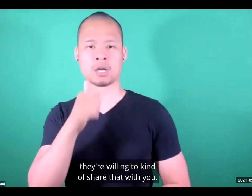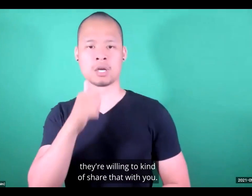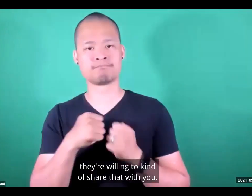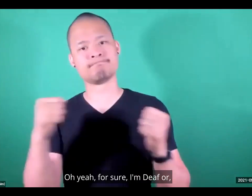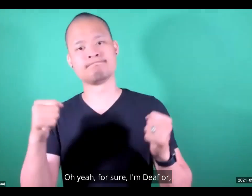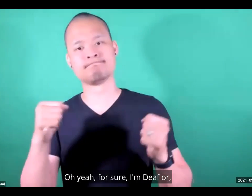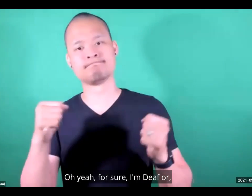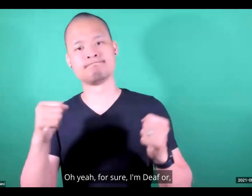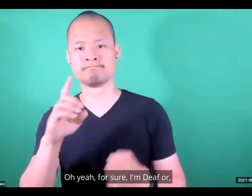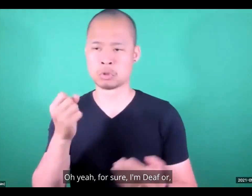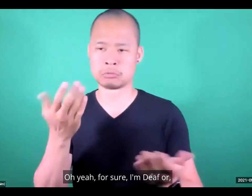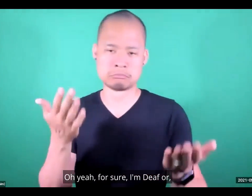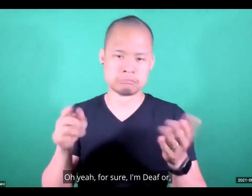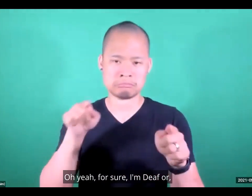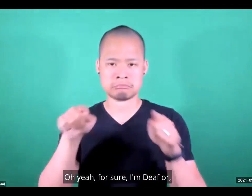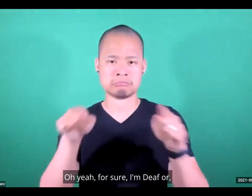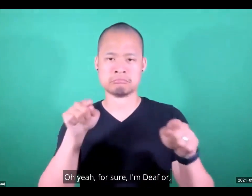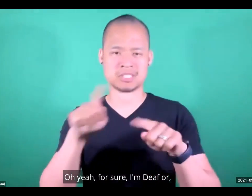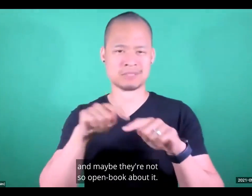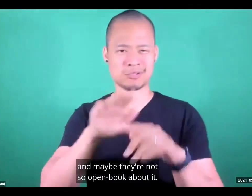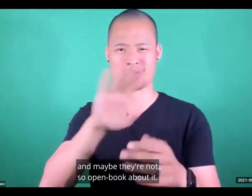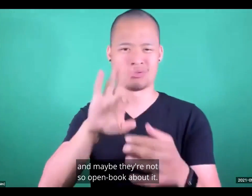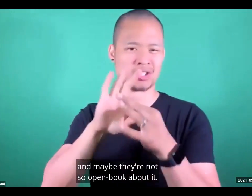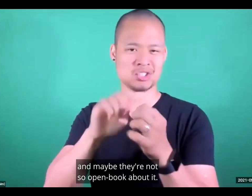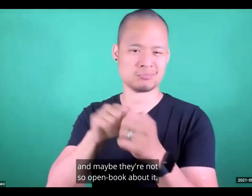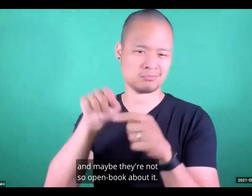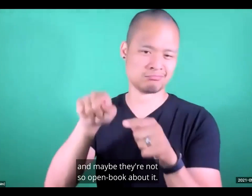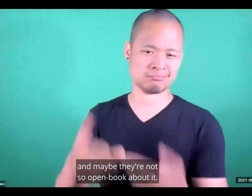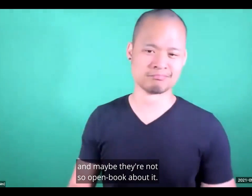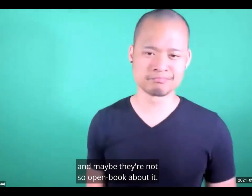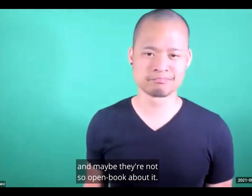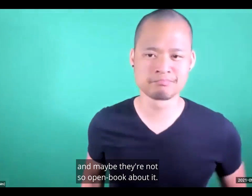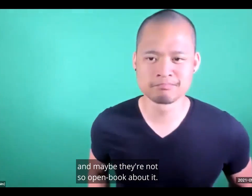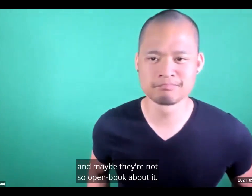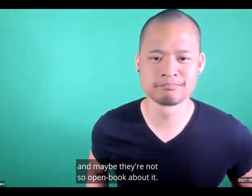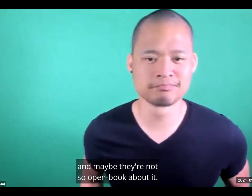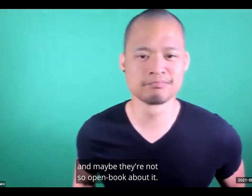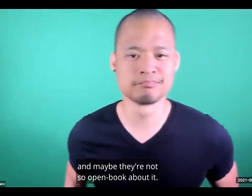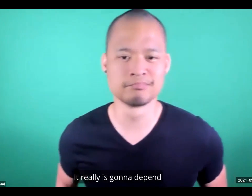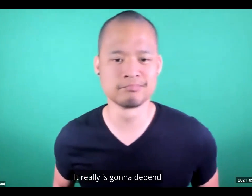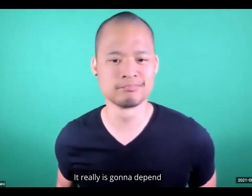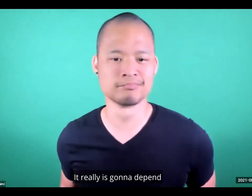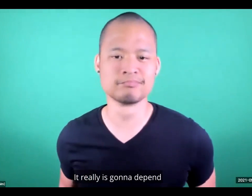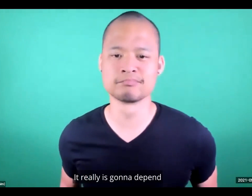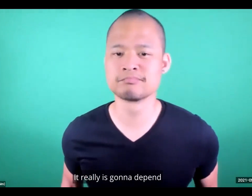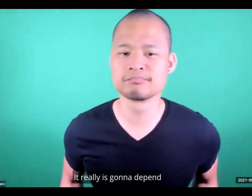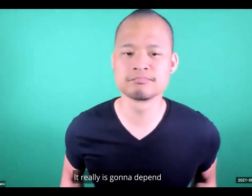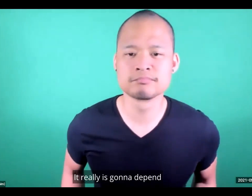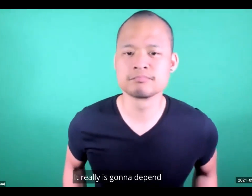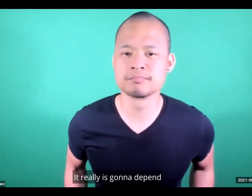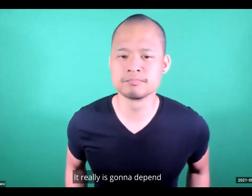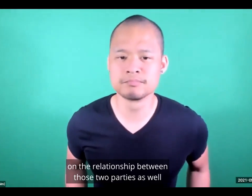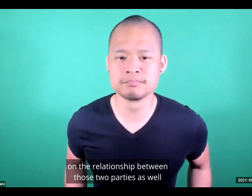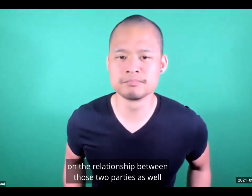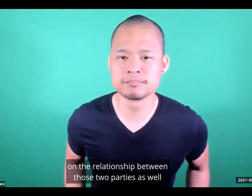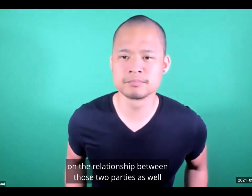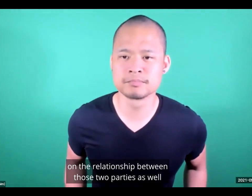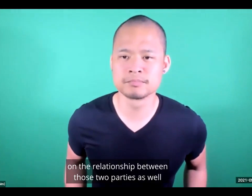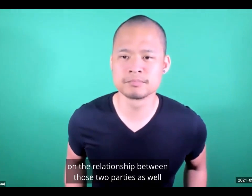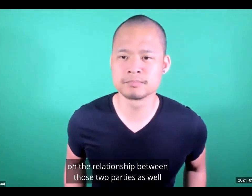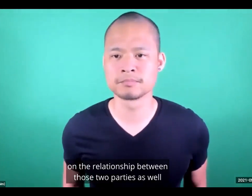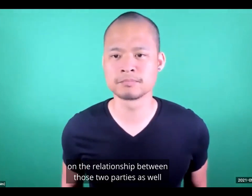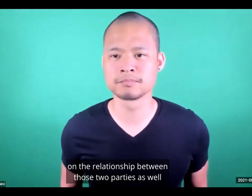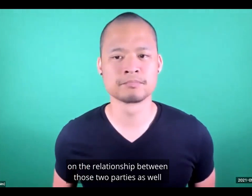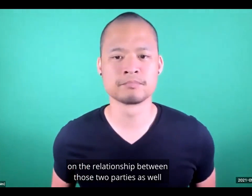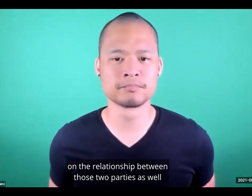that with you. Yeah, oh yeah, for sure, I'm deaf, or and maybe they're not so open book about it. They want to, it really is going to depend on the